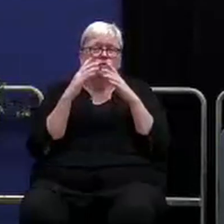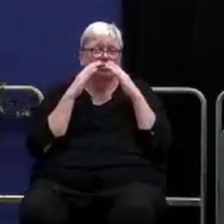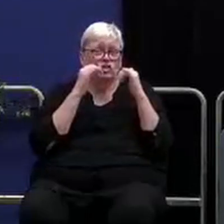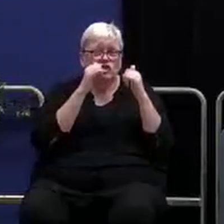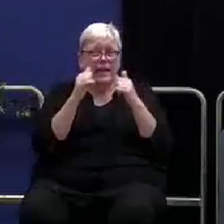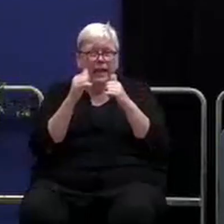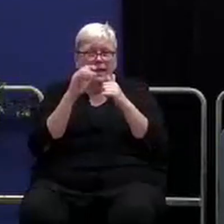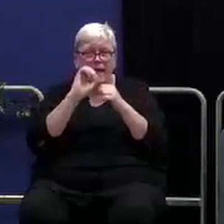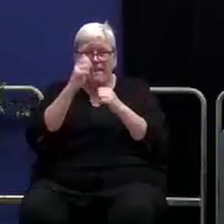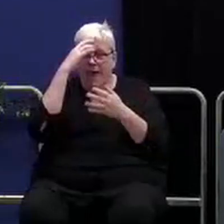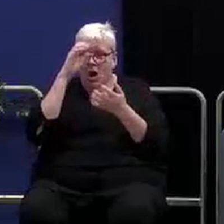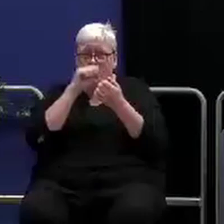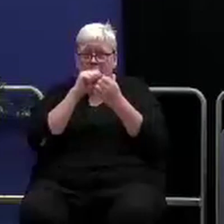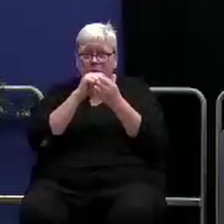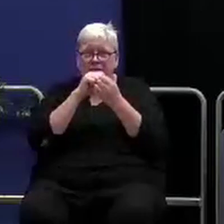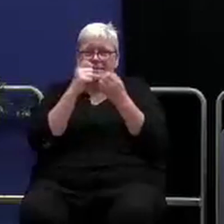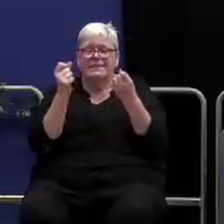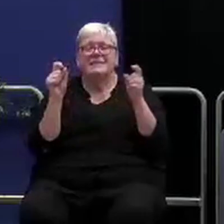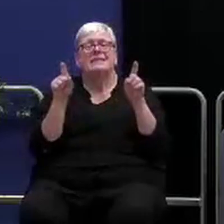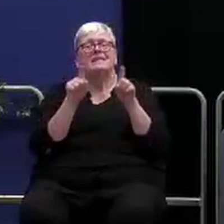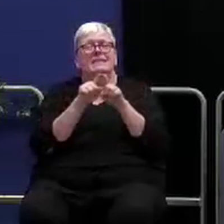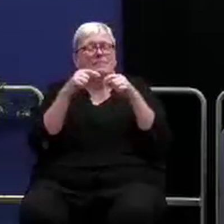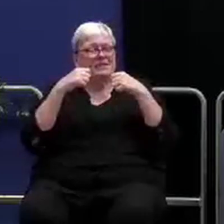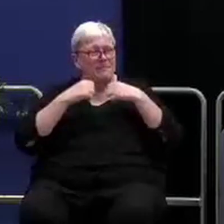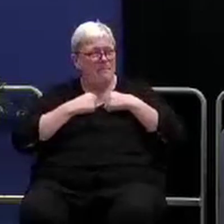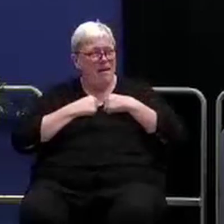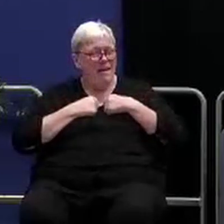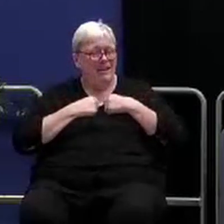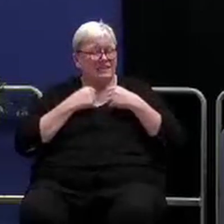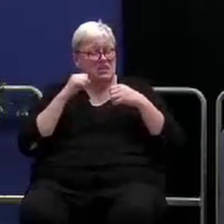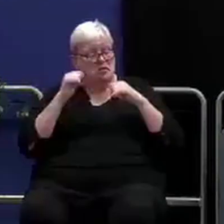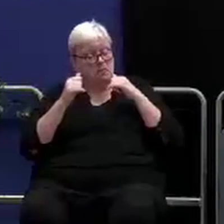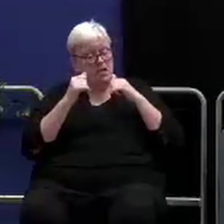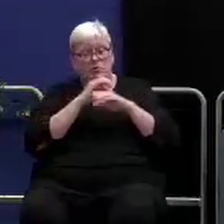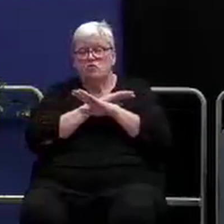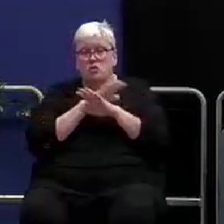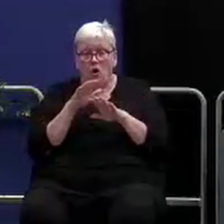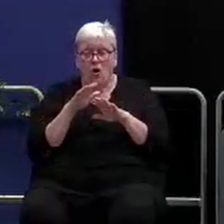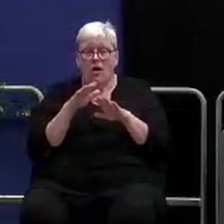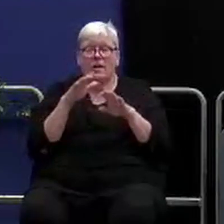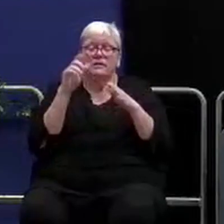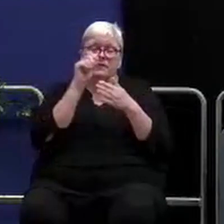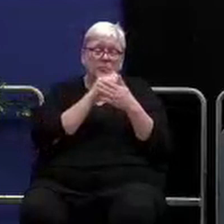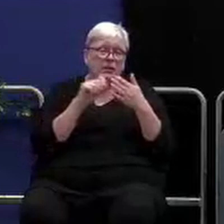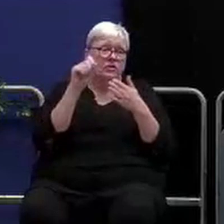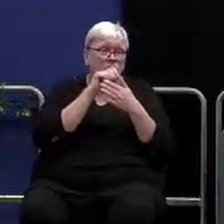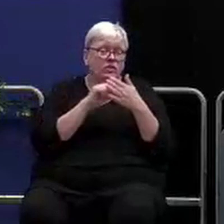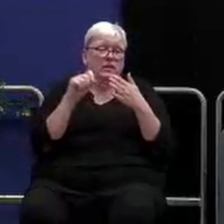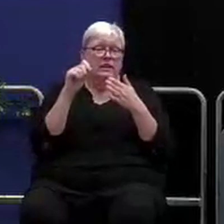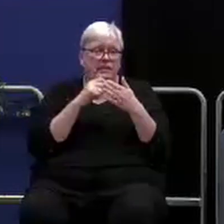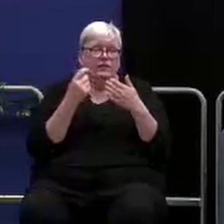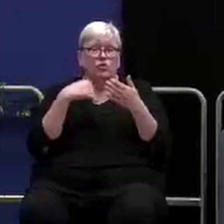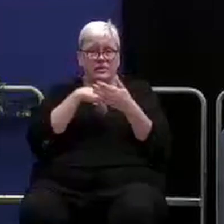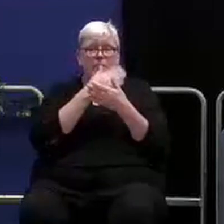their memories aligned with mine. And it didn't always, and actually I've written those bits into the book.